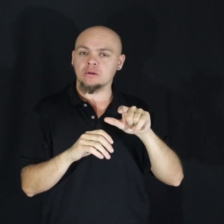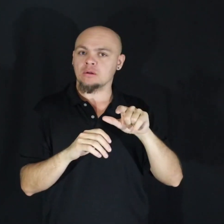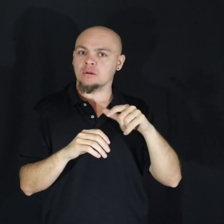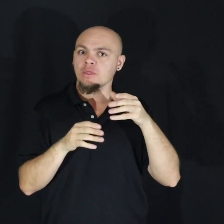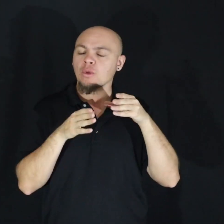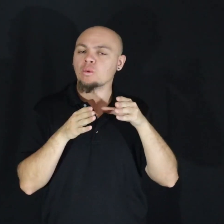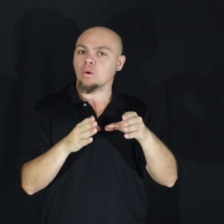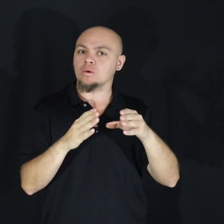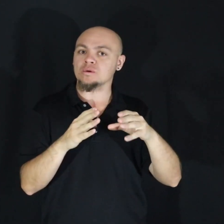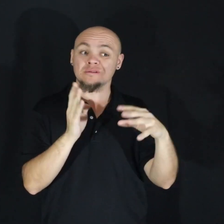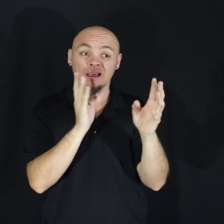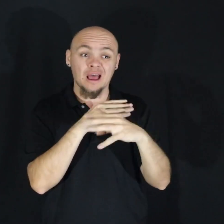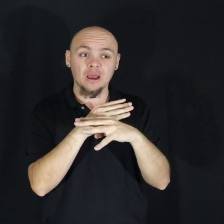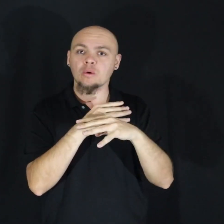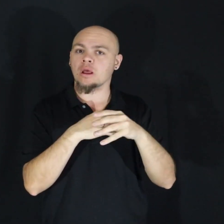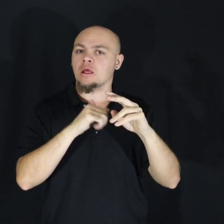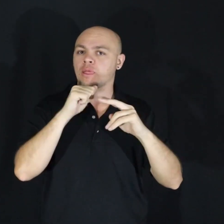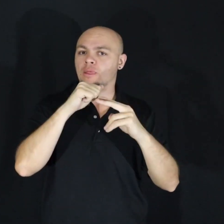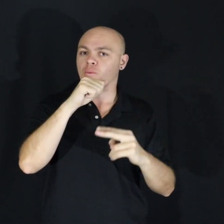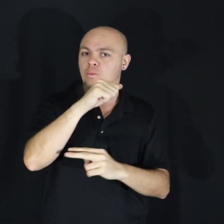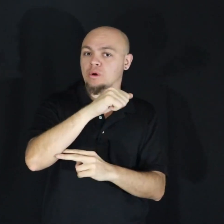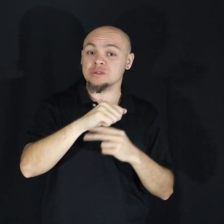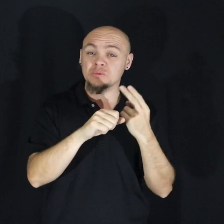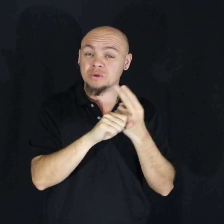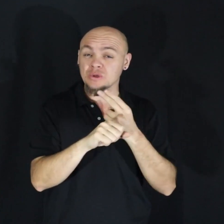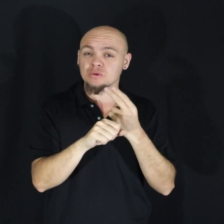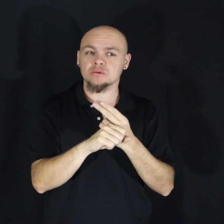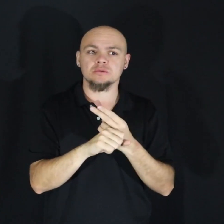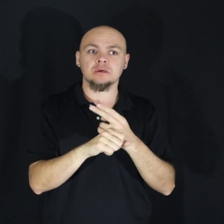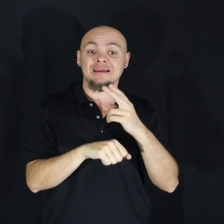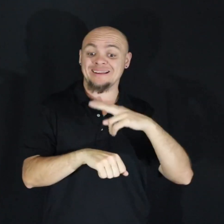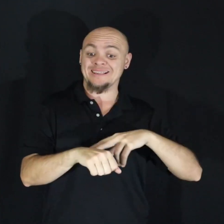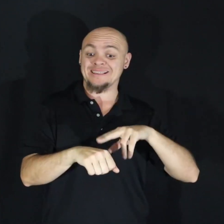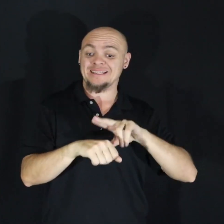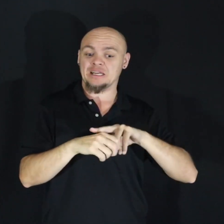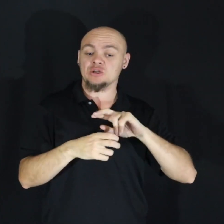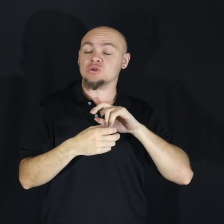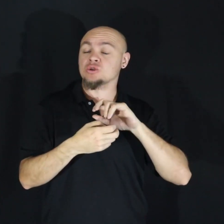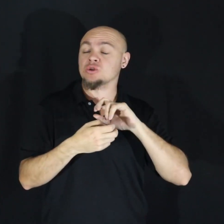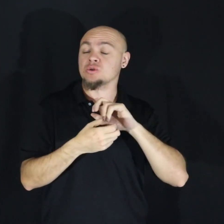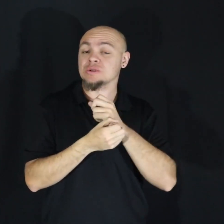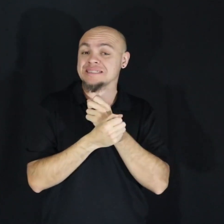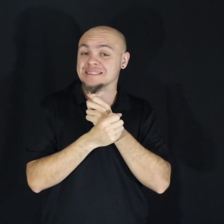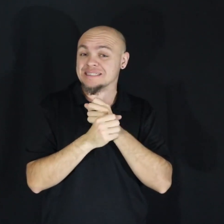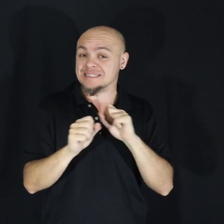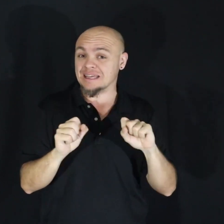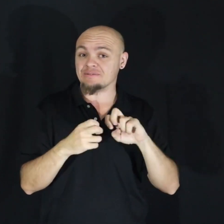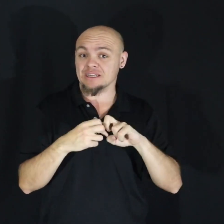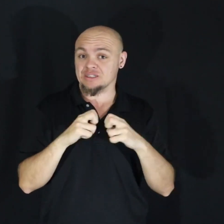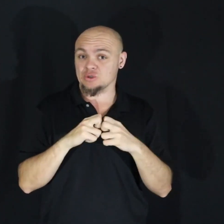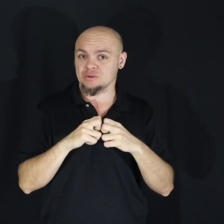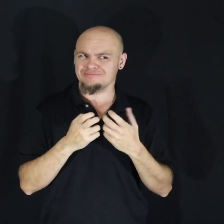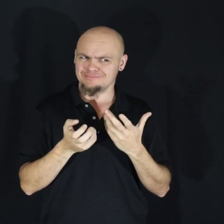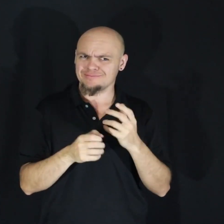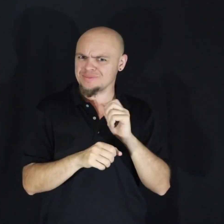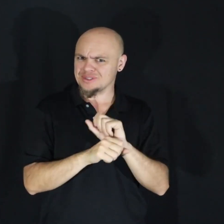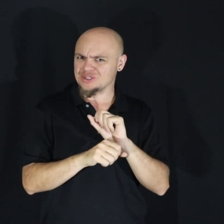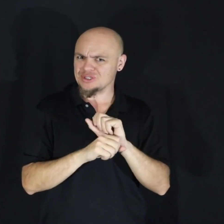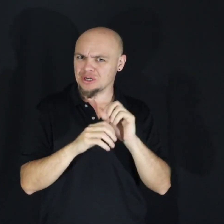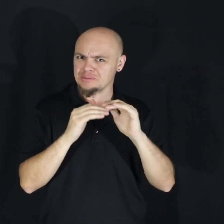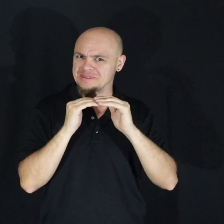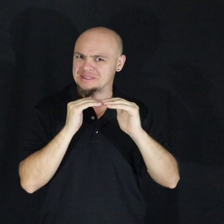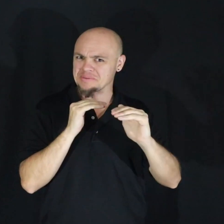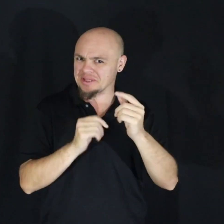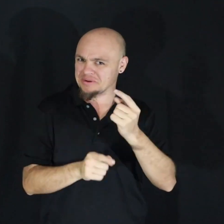the highways, the bridges we go across have been deemed a national security issue. Talk about job security. Our country needs